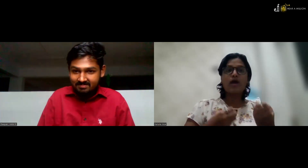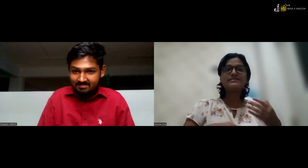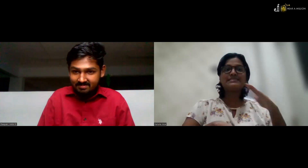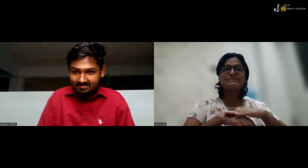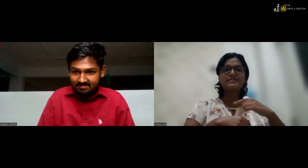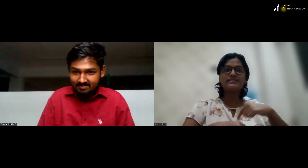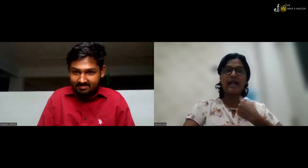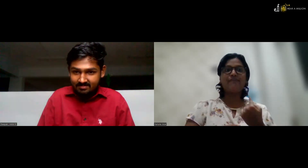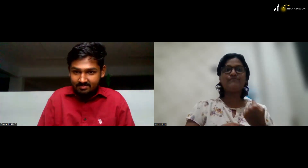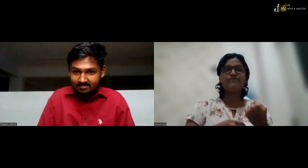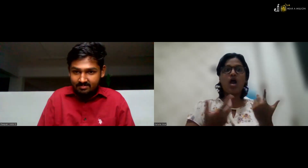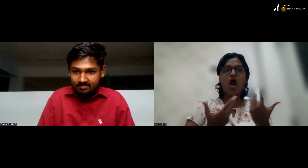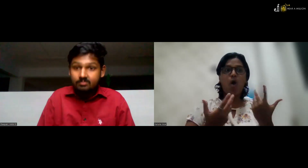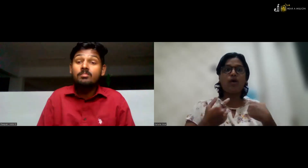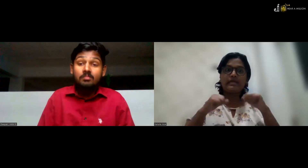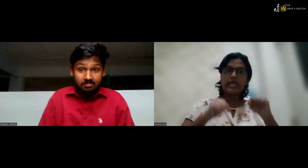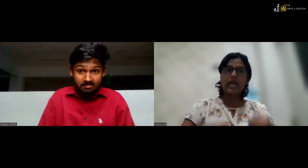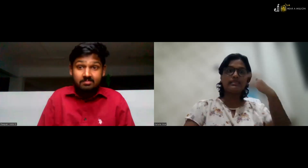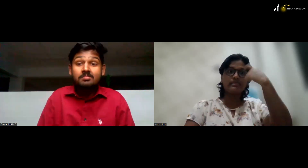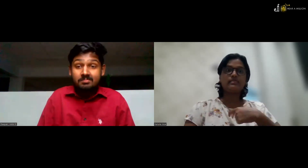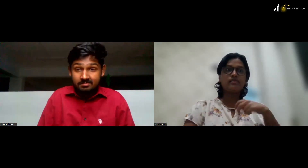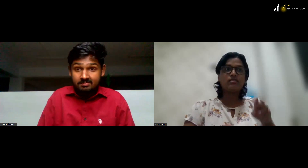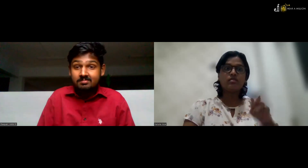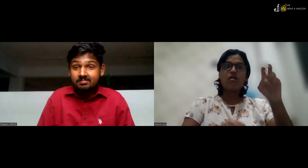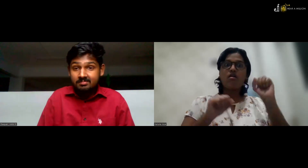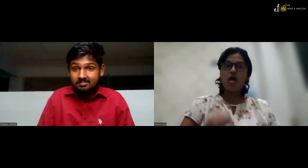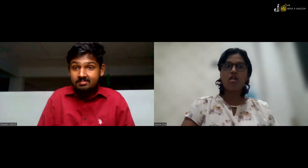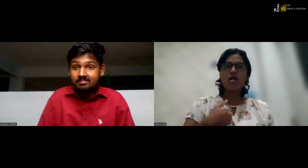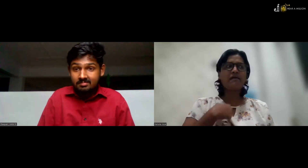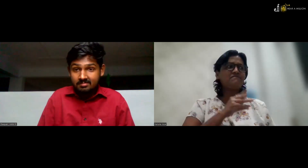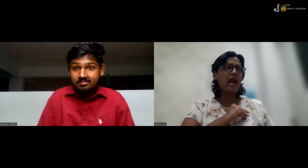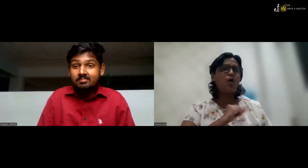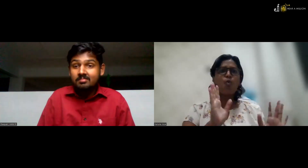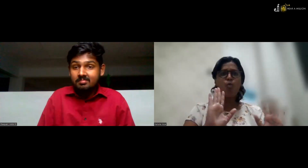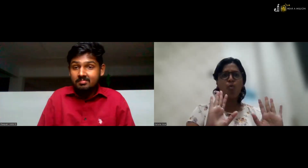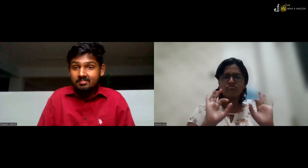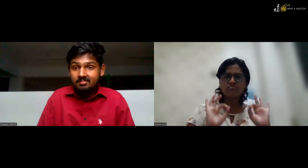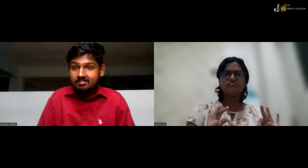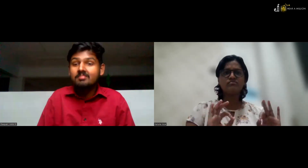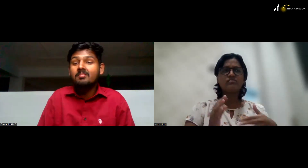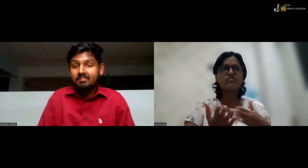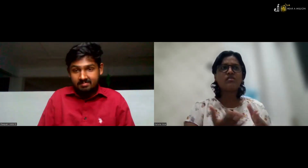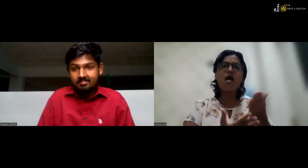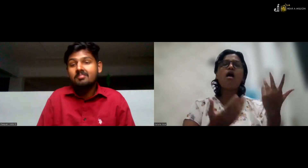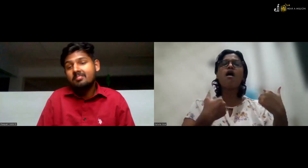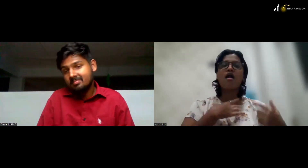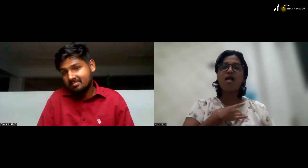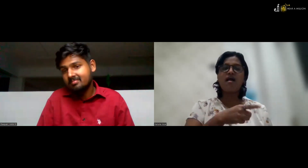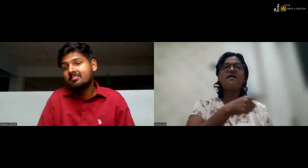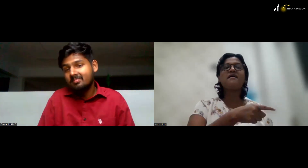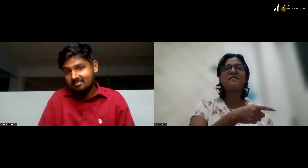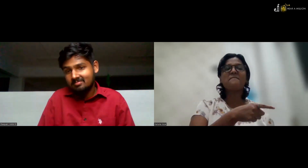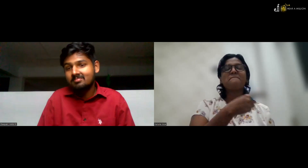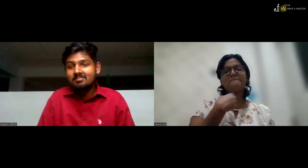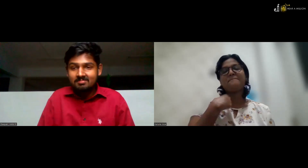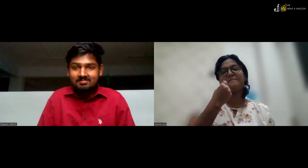Why I want to go for a solo trip, because I would like to experience if I would be able to travel alone. I mean I don't